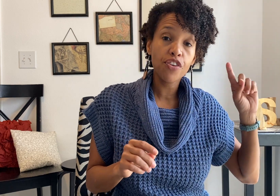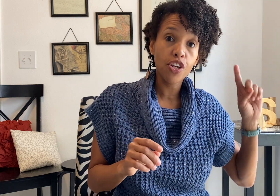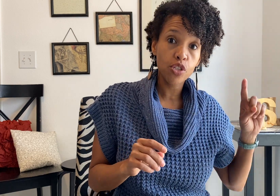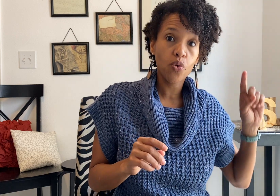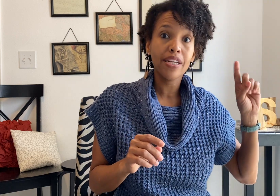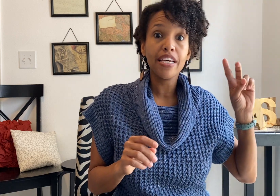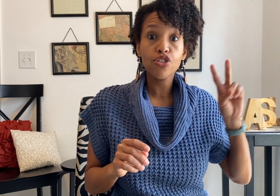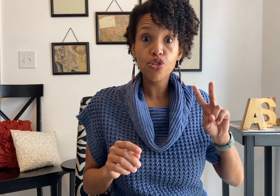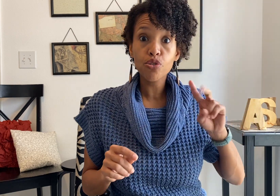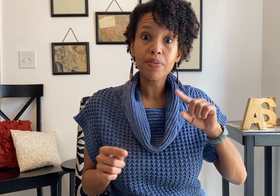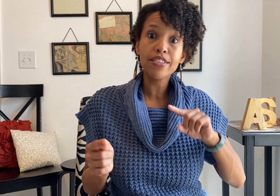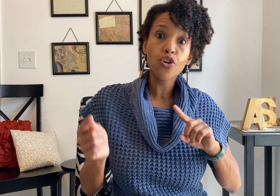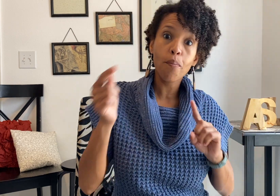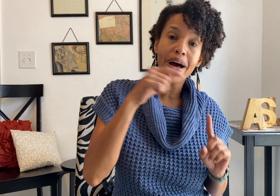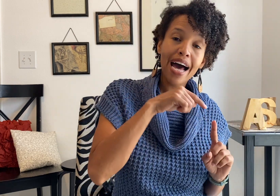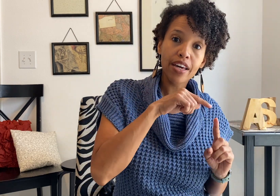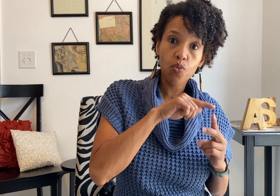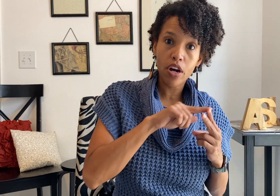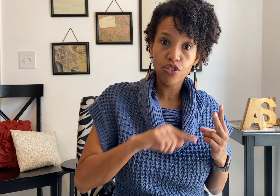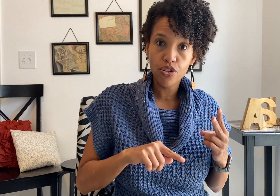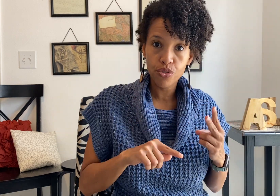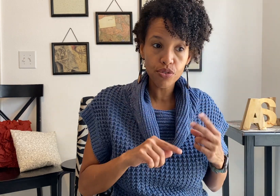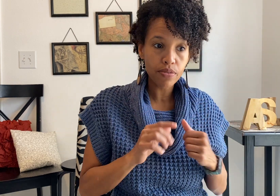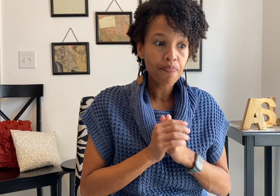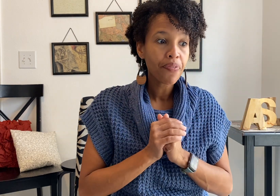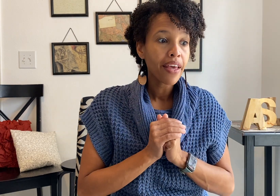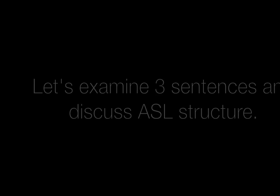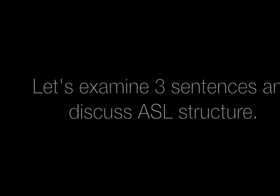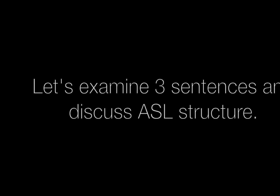videos 1 and 2, please go back and watch those.